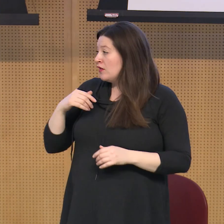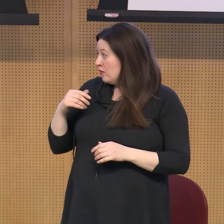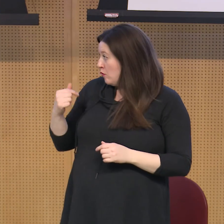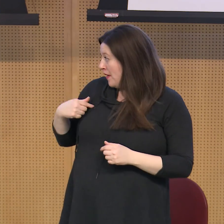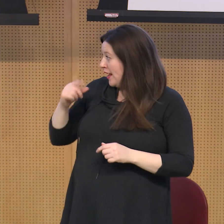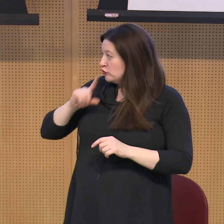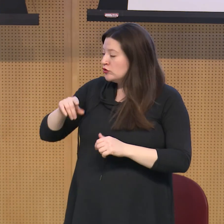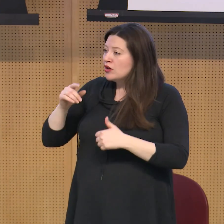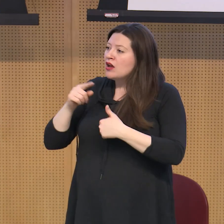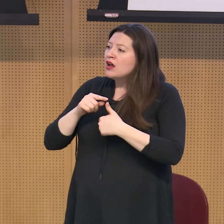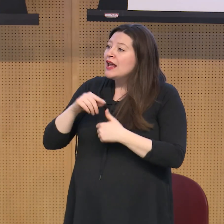need to move people around?